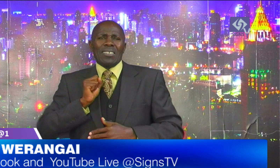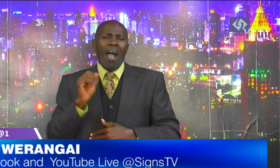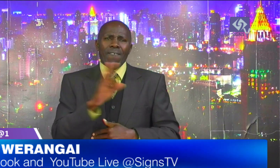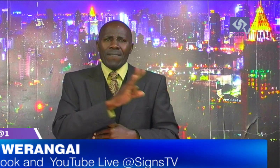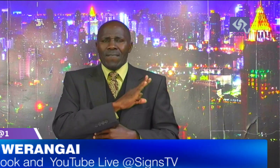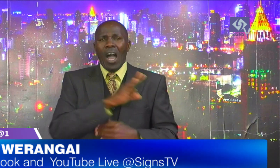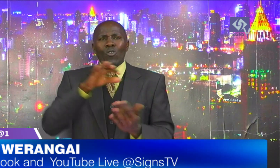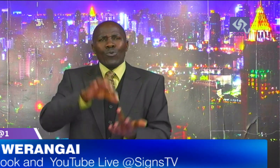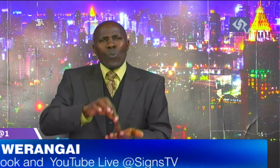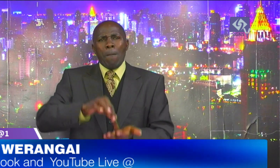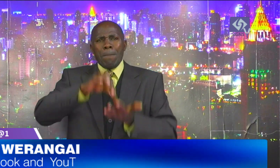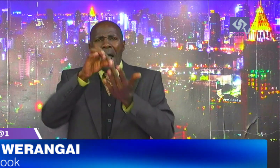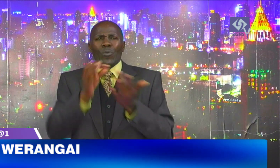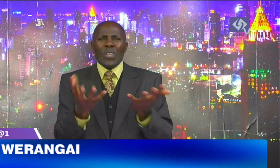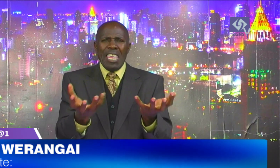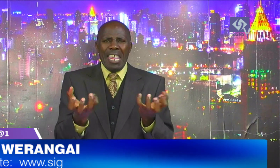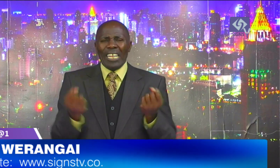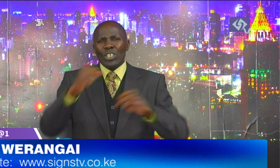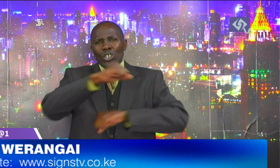and staff in special needs schools.